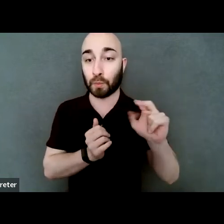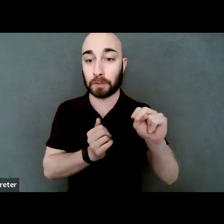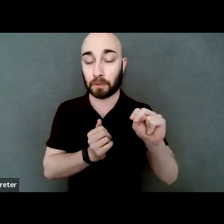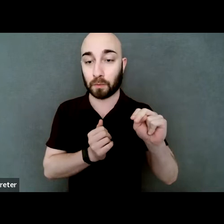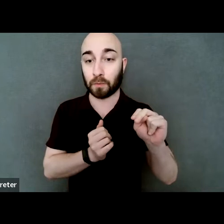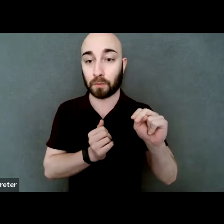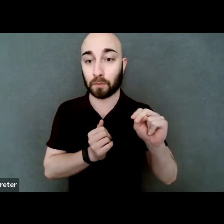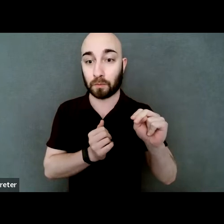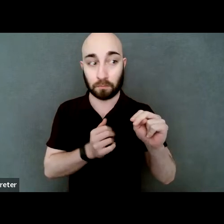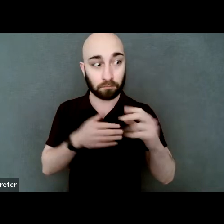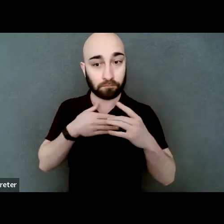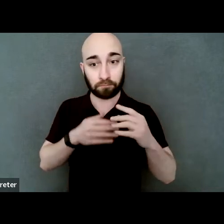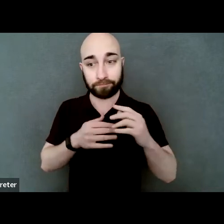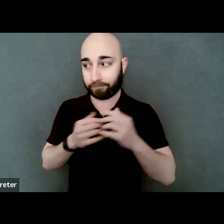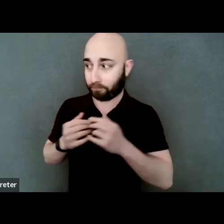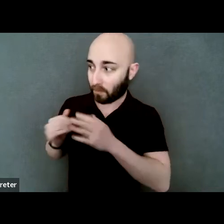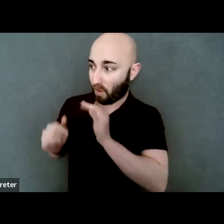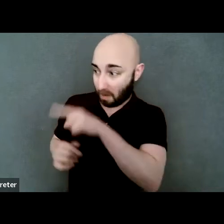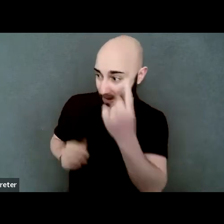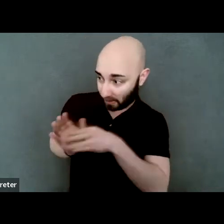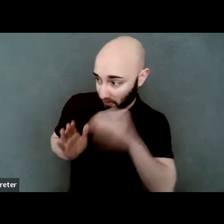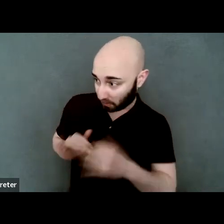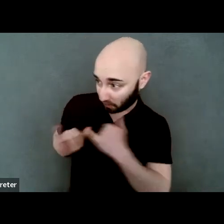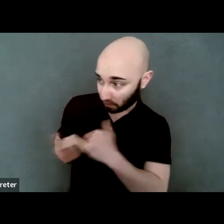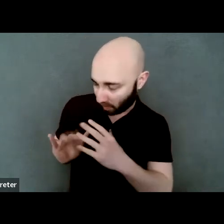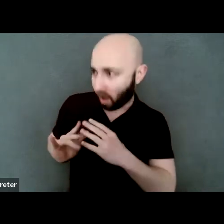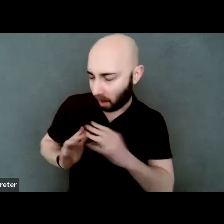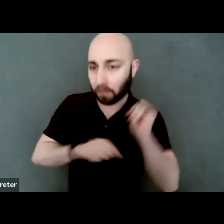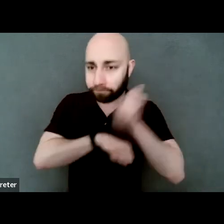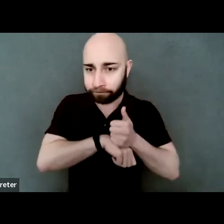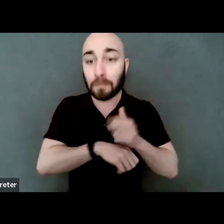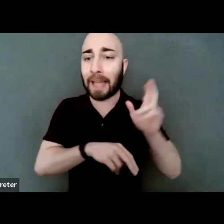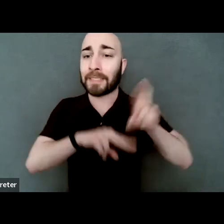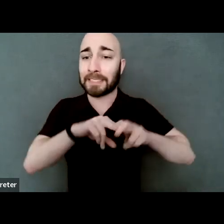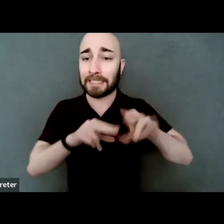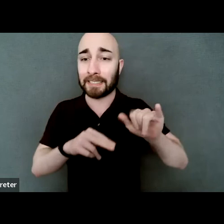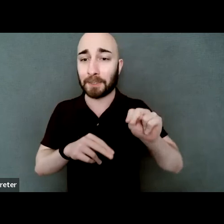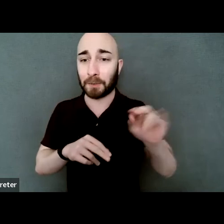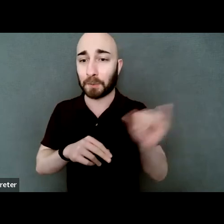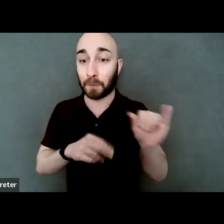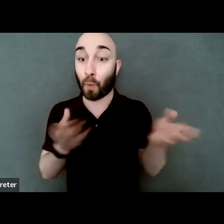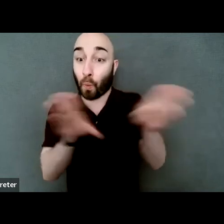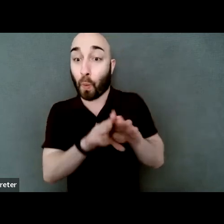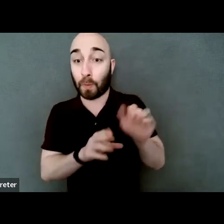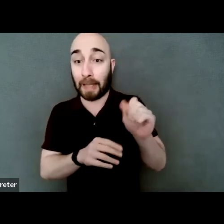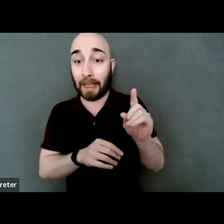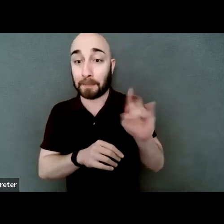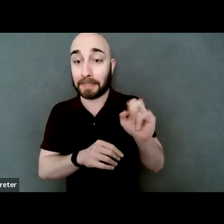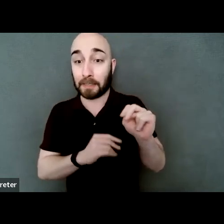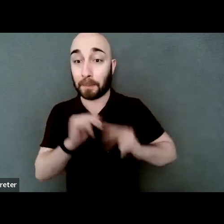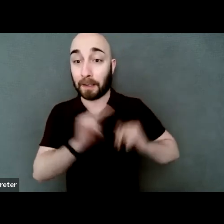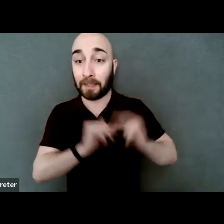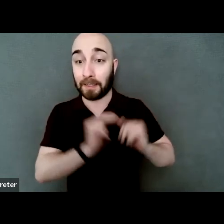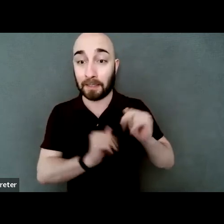follow the lead of the Black Student Union, and they also staged a sit-in that closed the admin building because they were protesting the